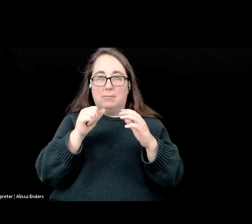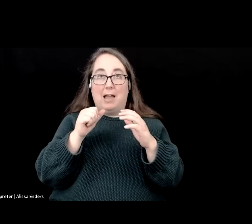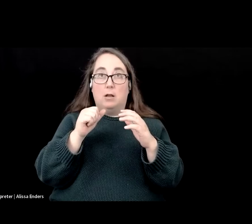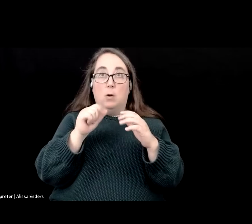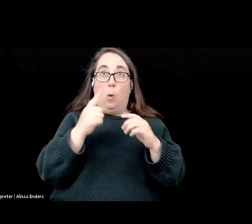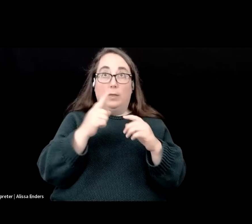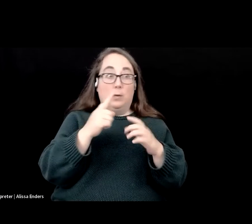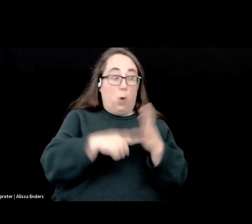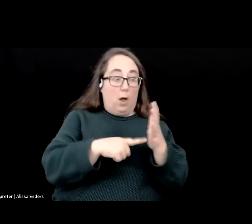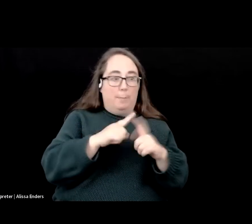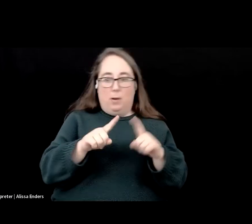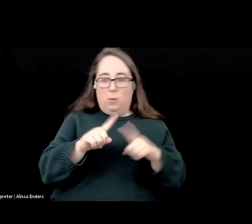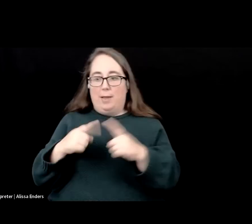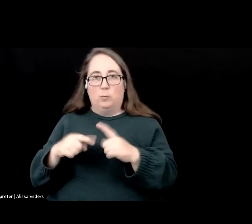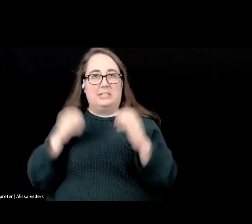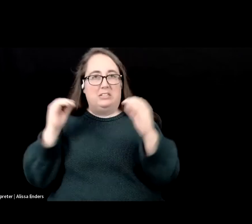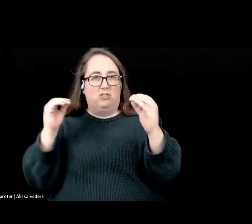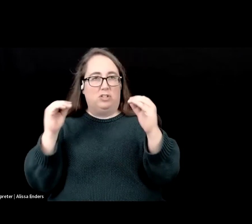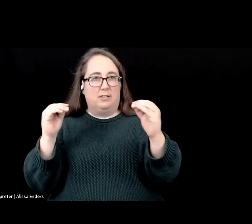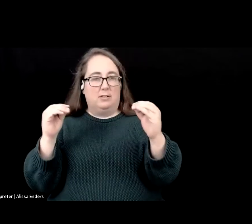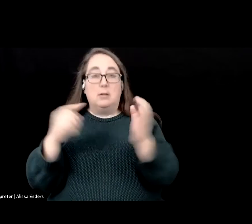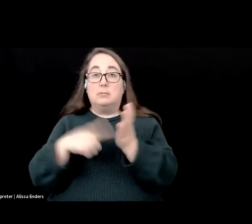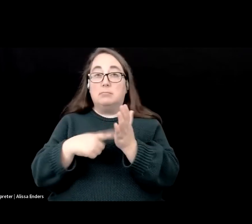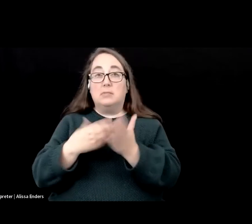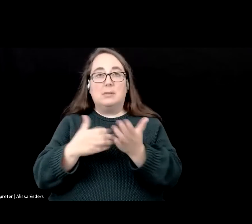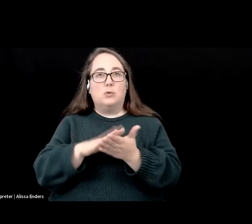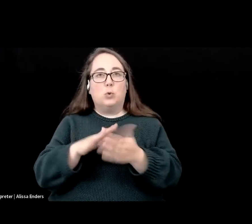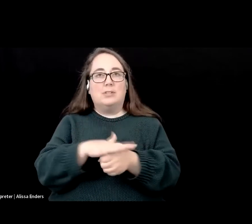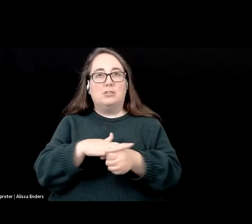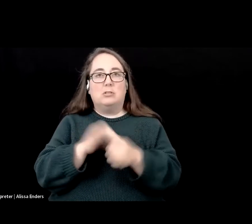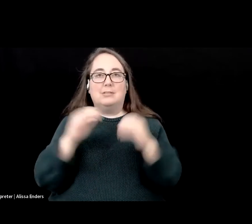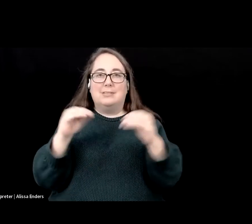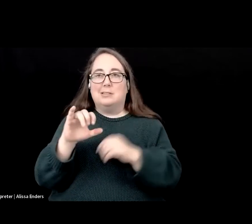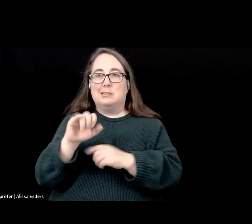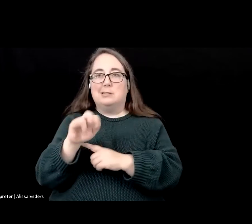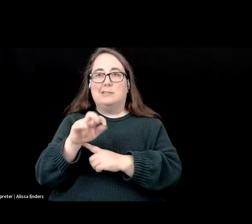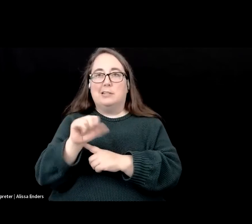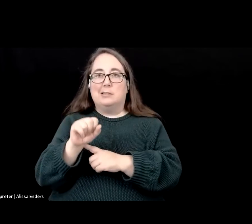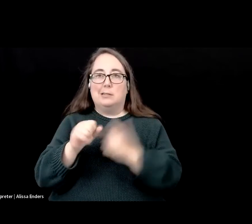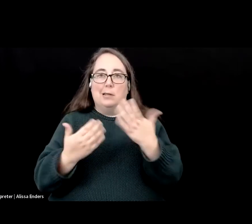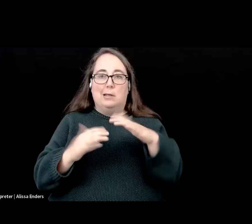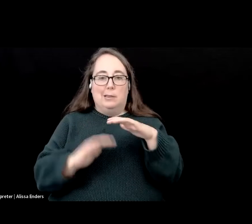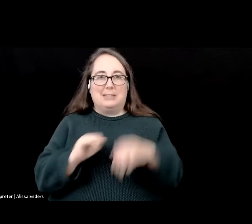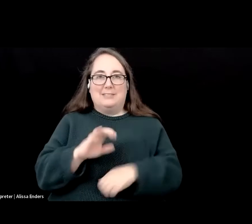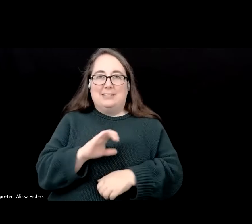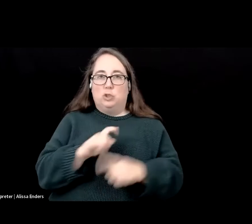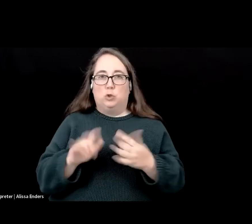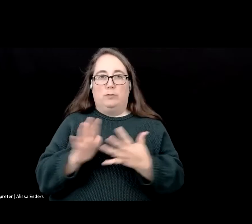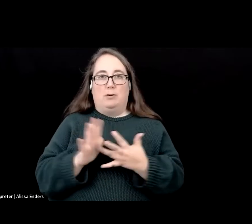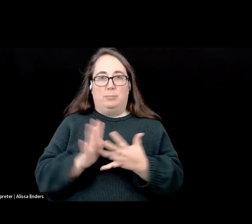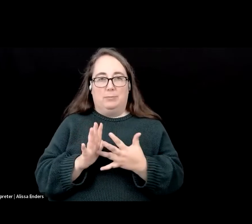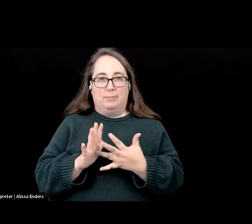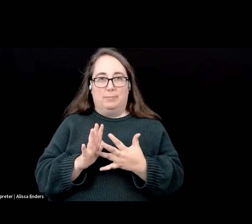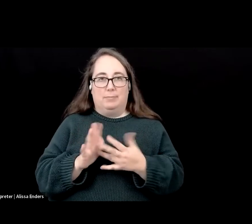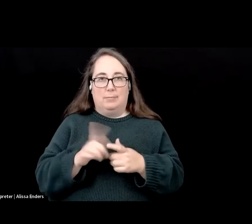it, right? Because sometimes what happens in some school districts is they're teaching civics, the basics of citizenship, to ninth graders, And